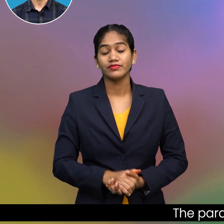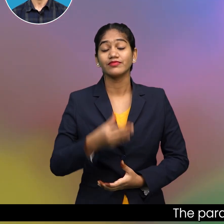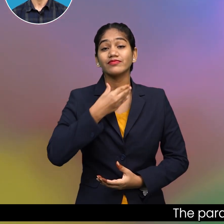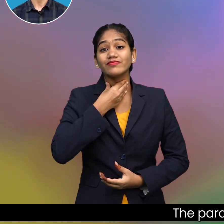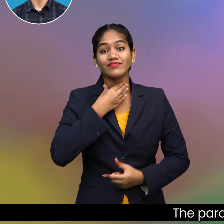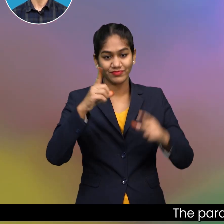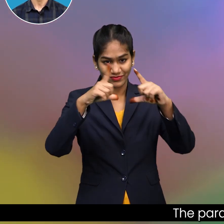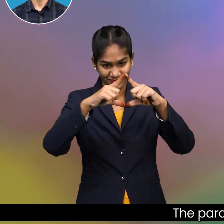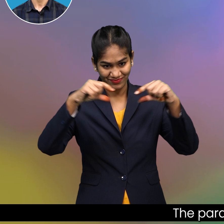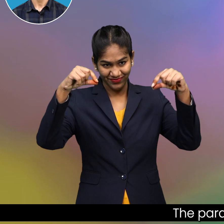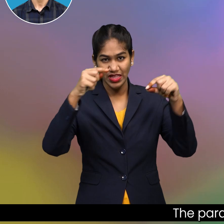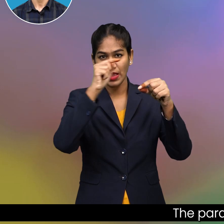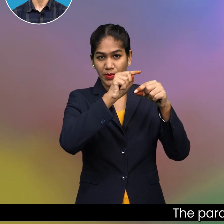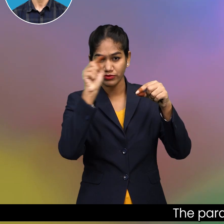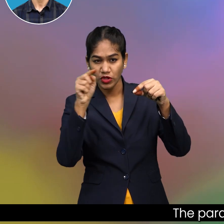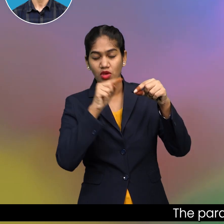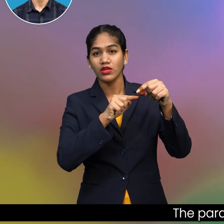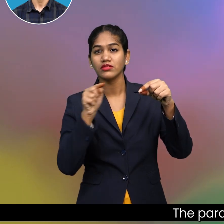The parathyroid glands